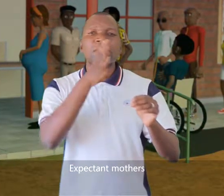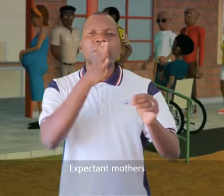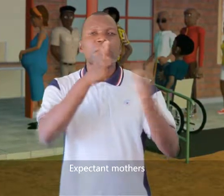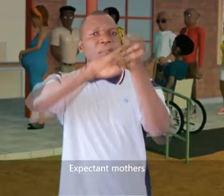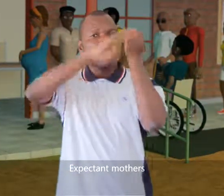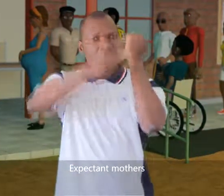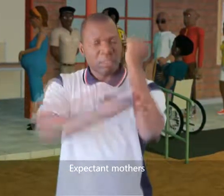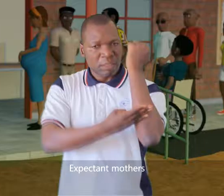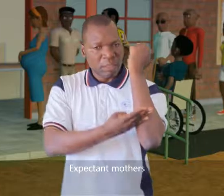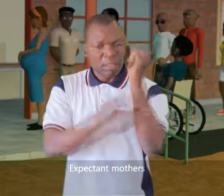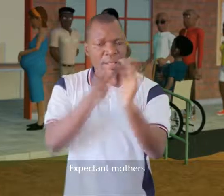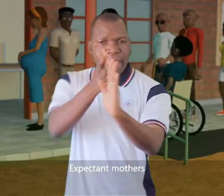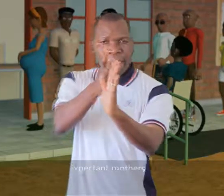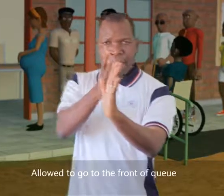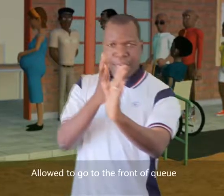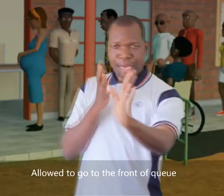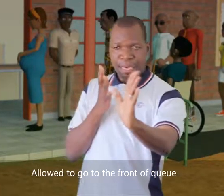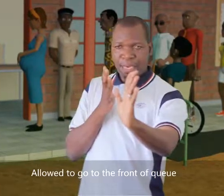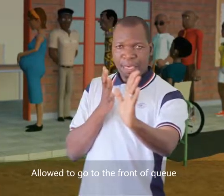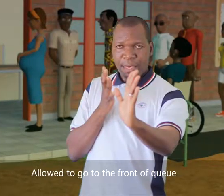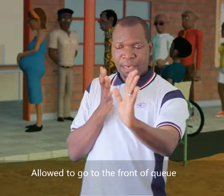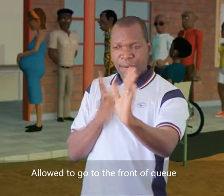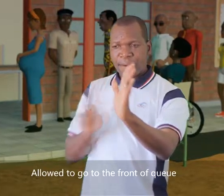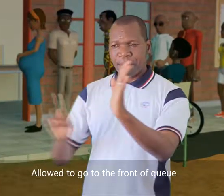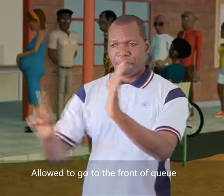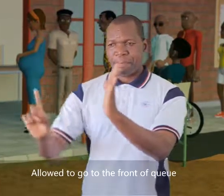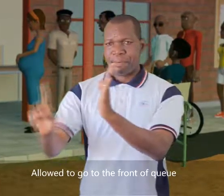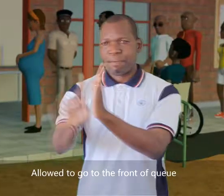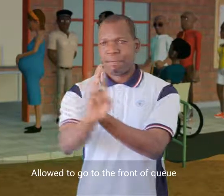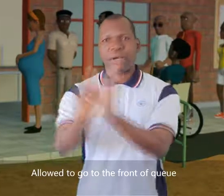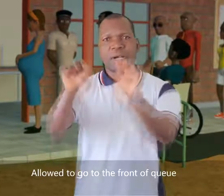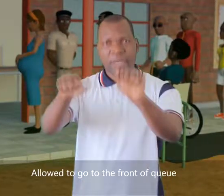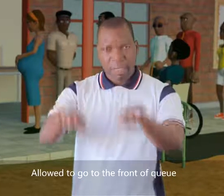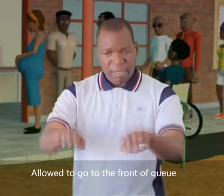Expectant mothers allowed to go to the front of the queue.